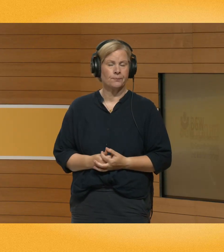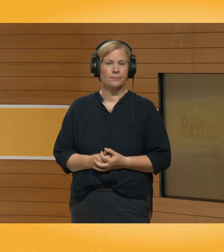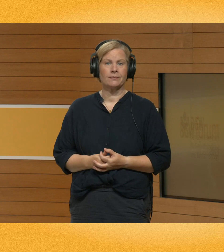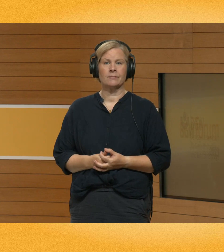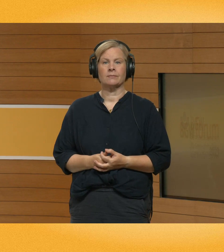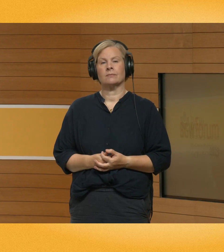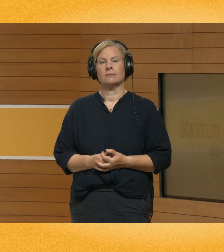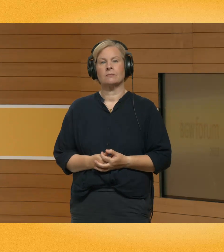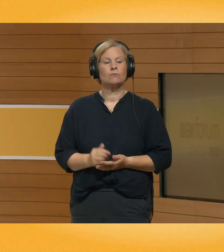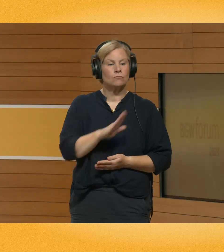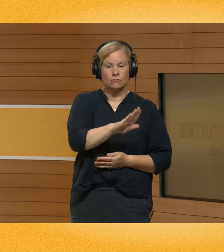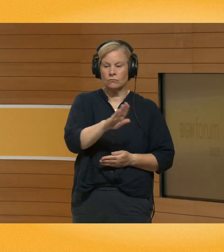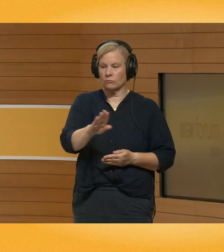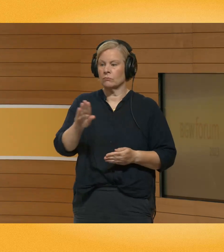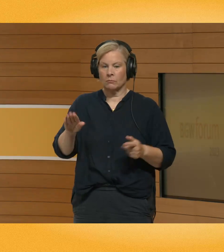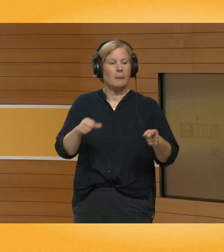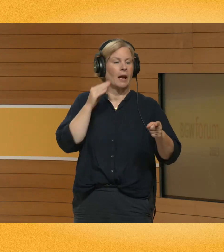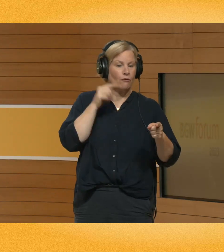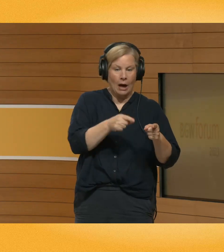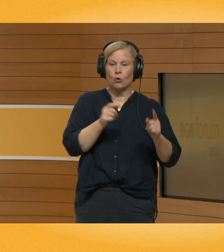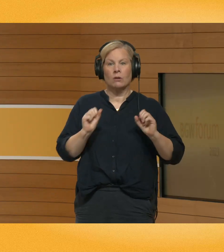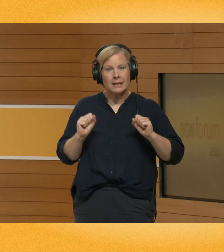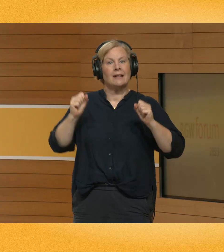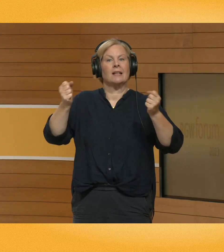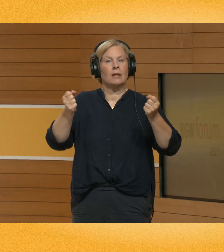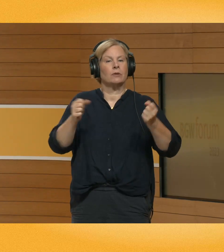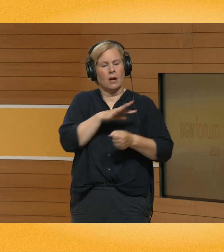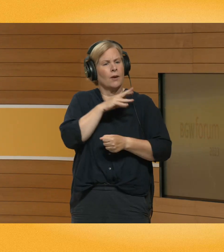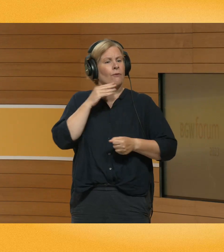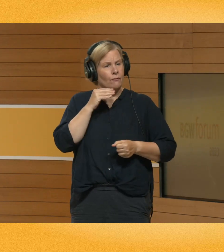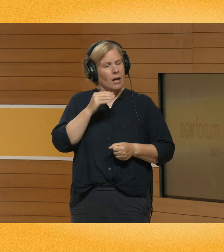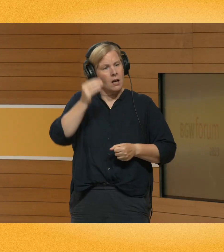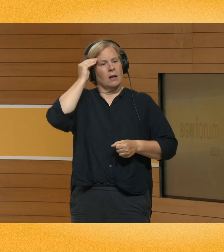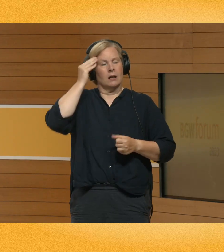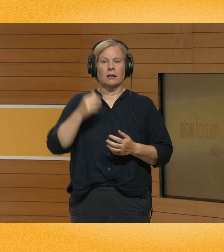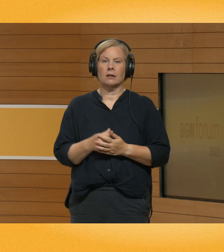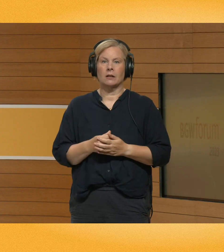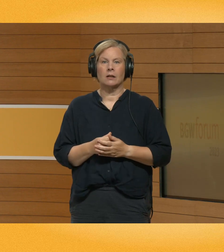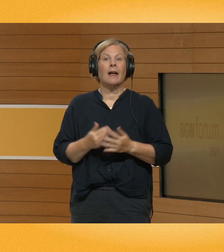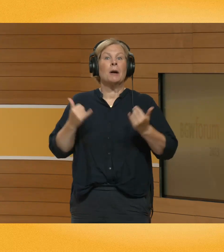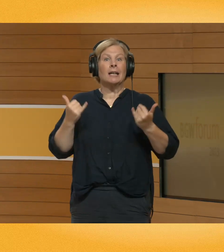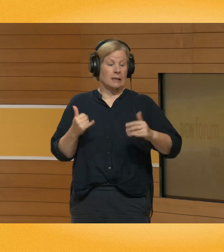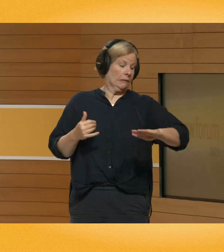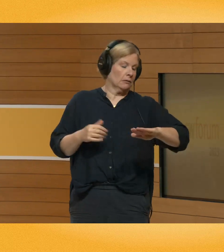There are just so many. But now I would also like to invite, because I'm looking at the time, and